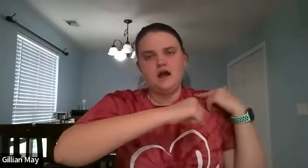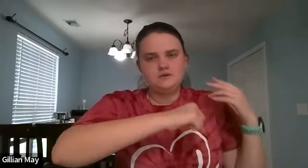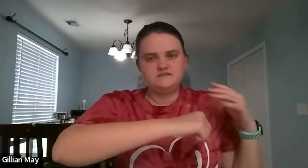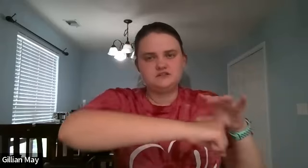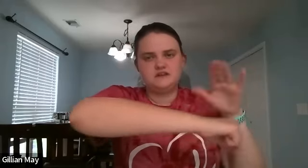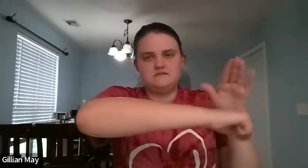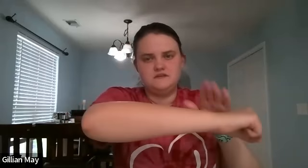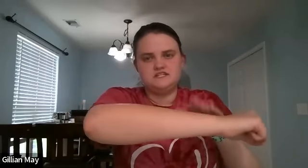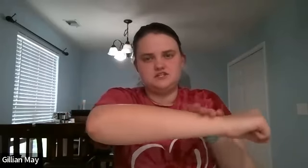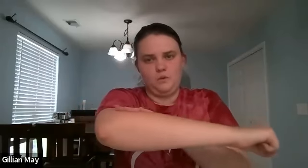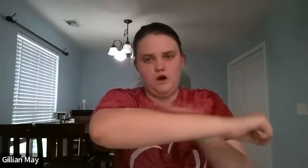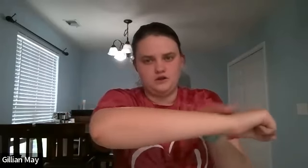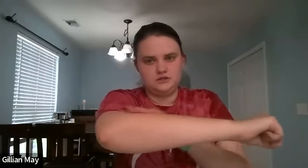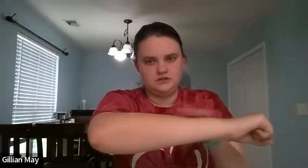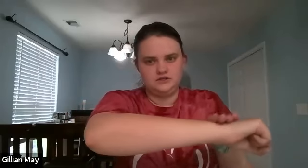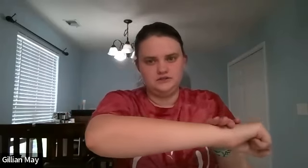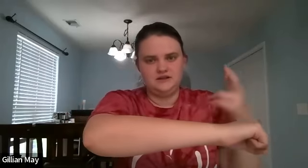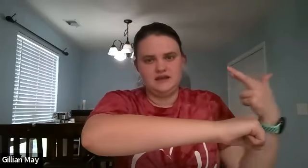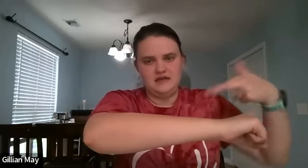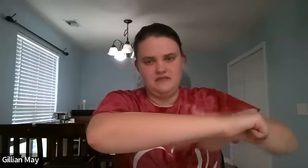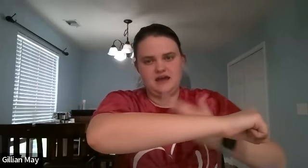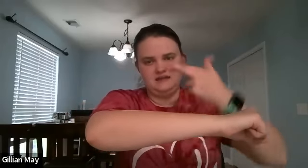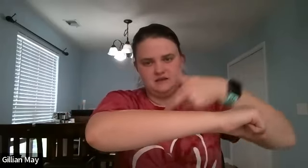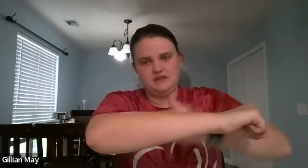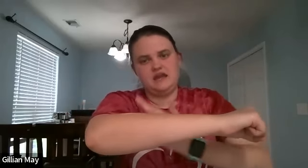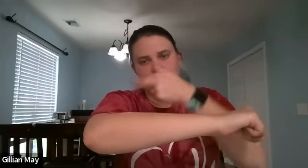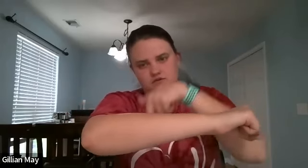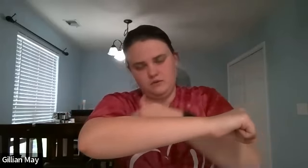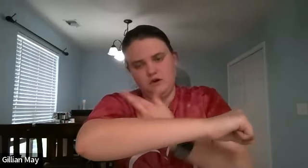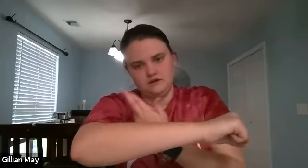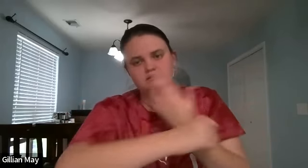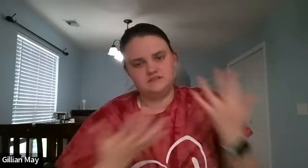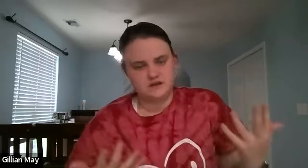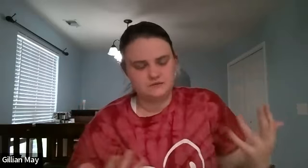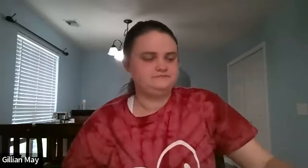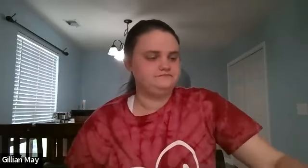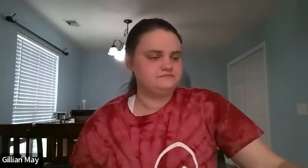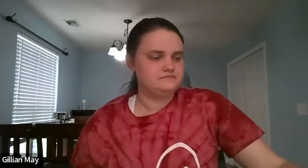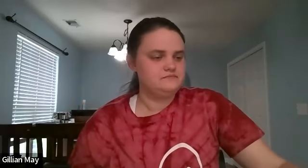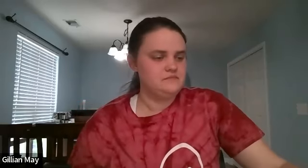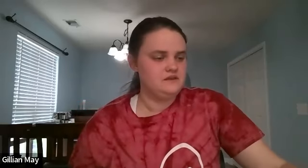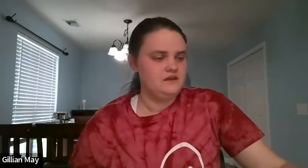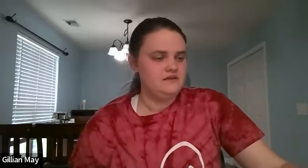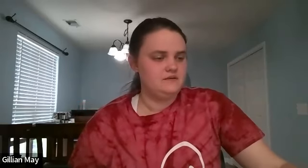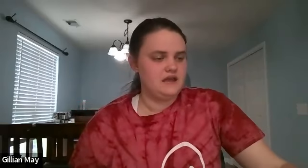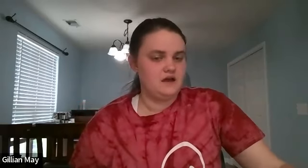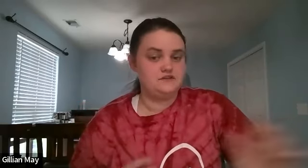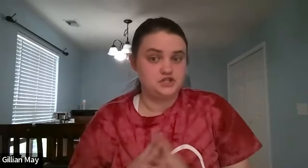always visually think of this as your water. And that is coming in and out of water. So then we have